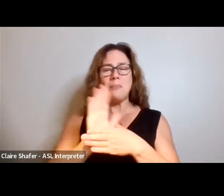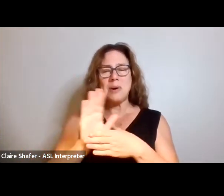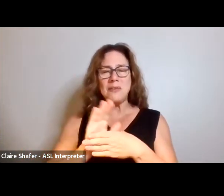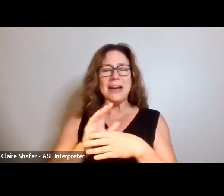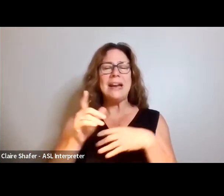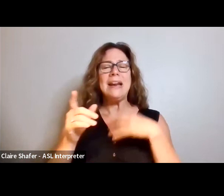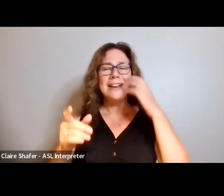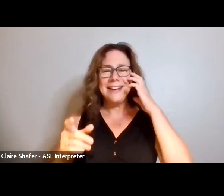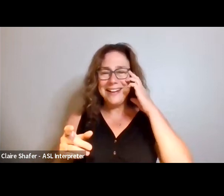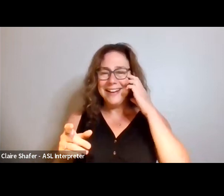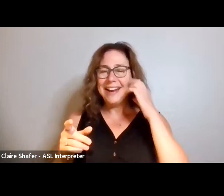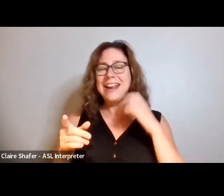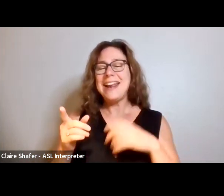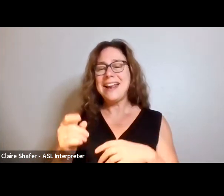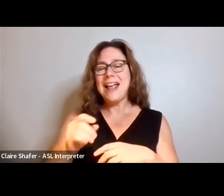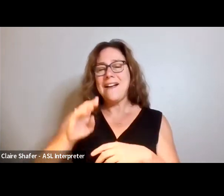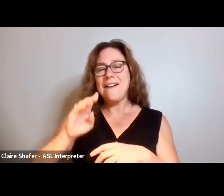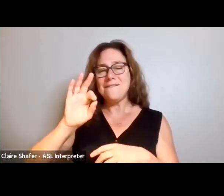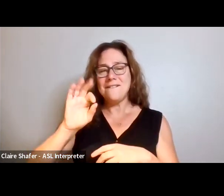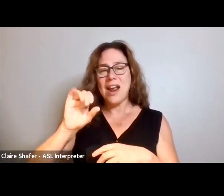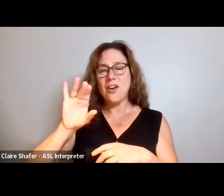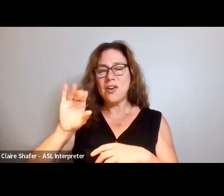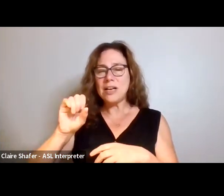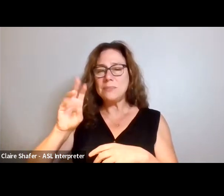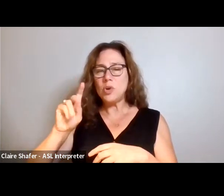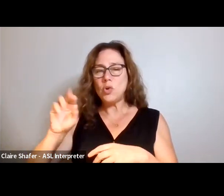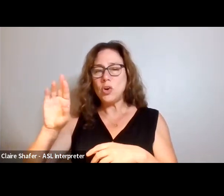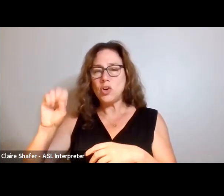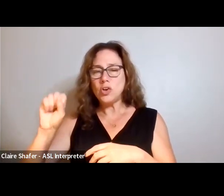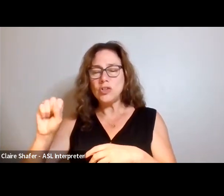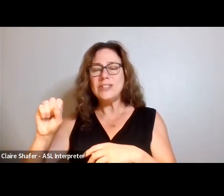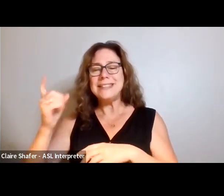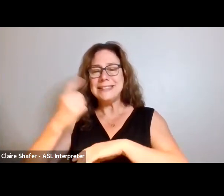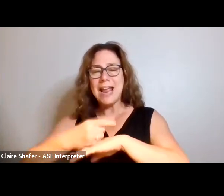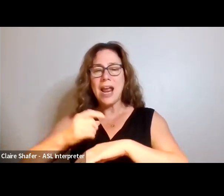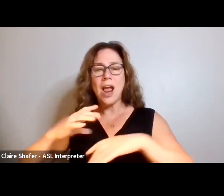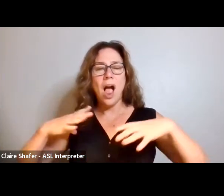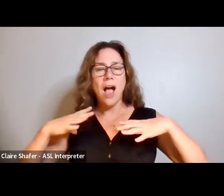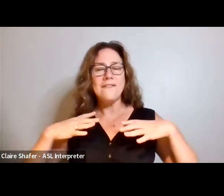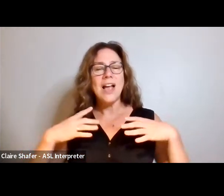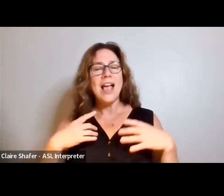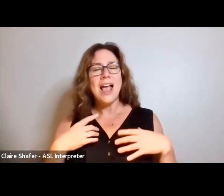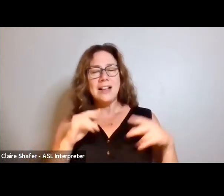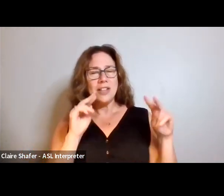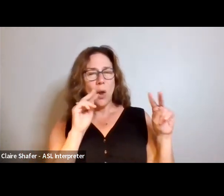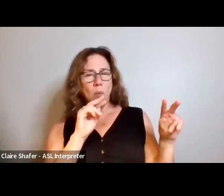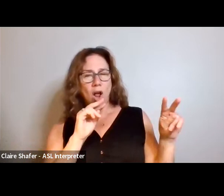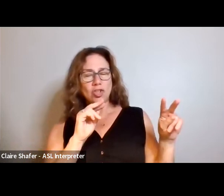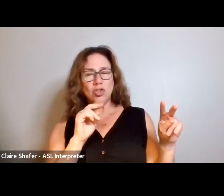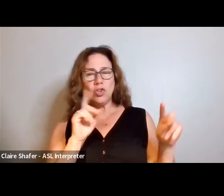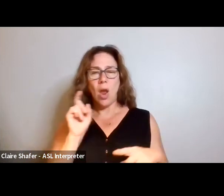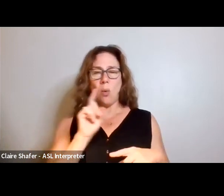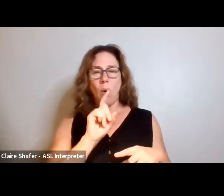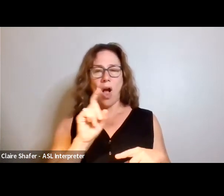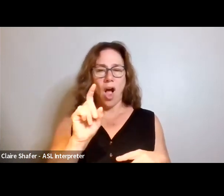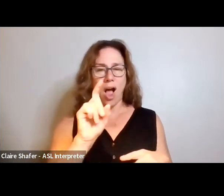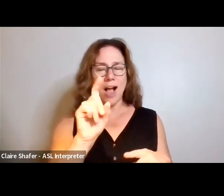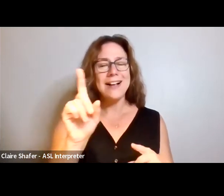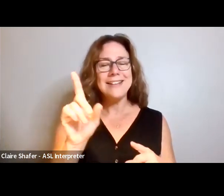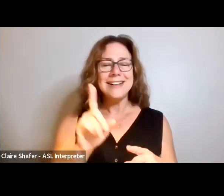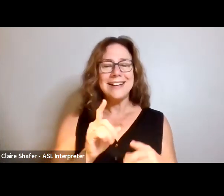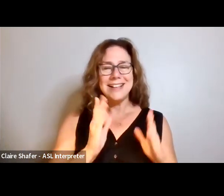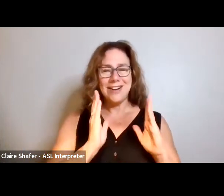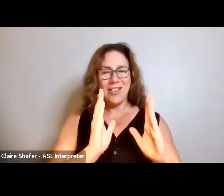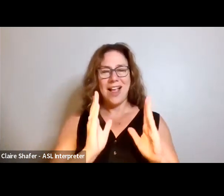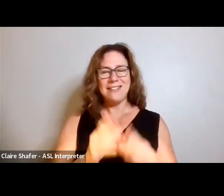the bus and there's 1 seat left. And as they all watch you go down the aisles, it's just, and then it's like, oh no, he's